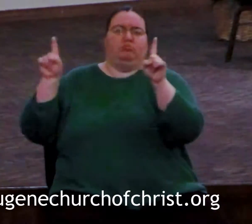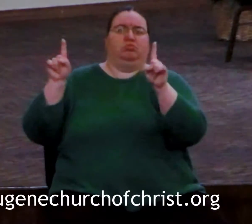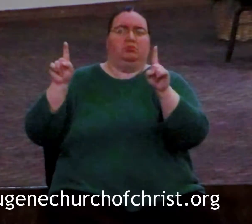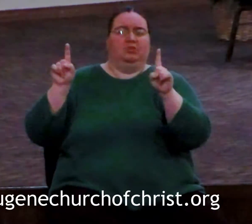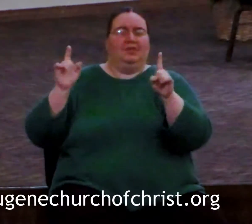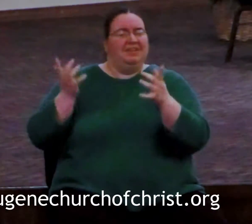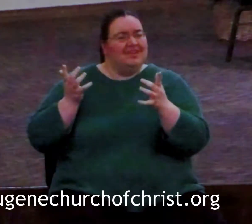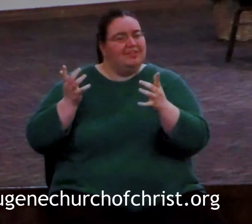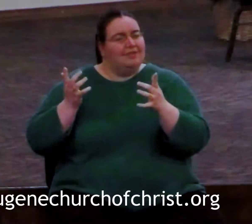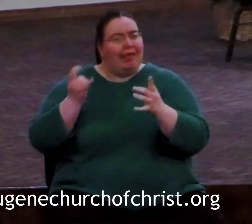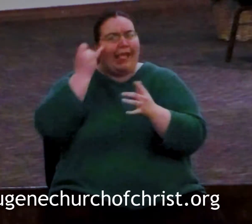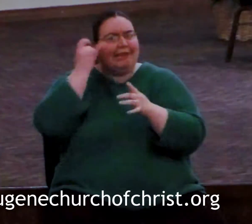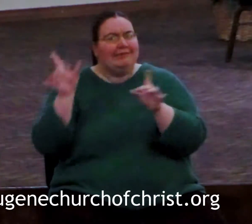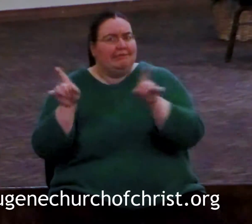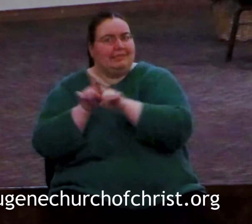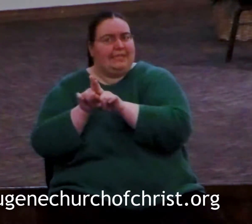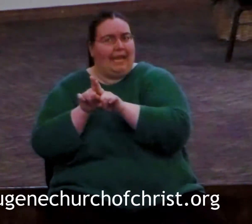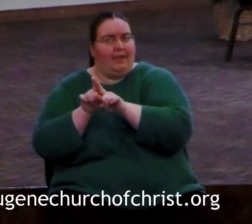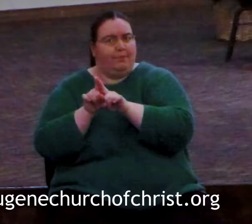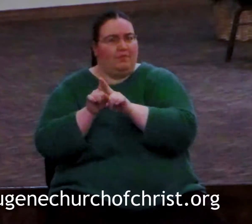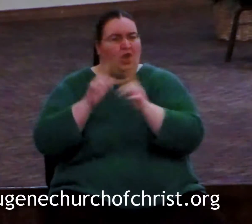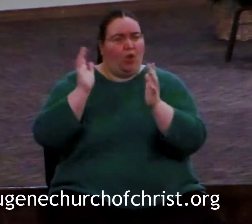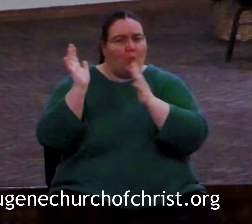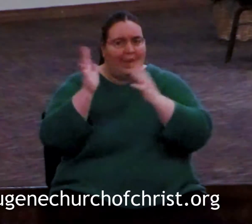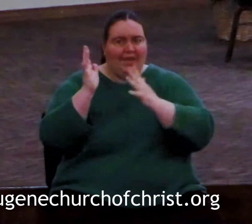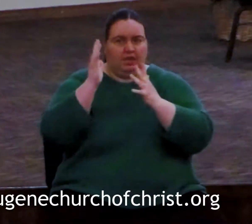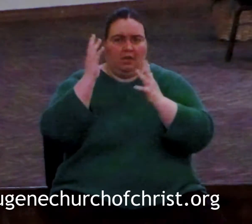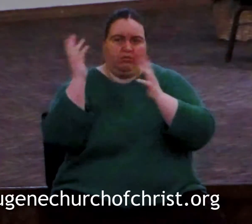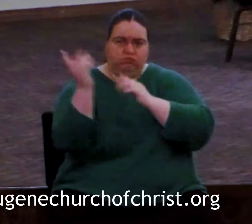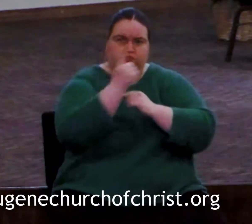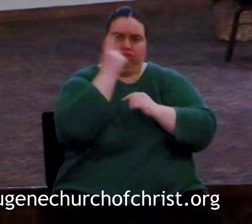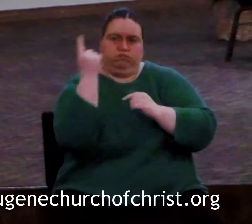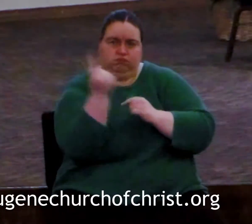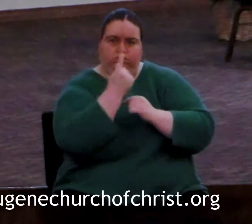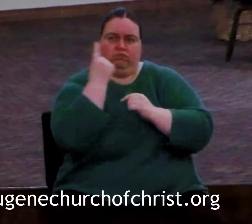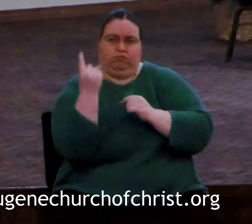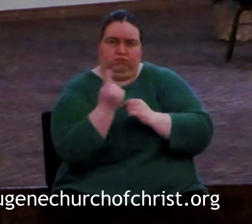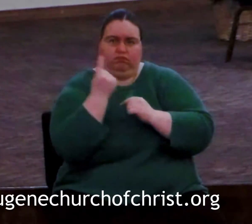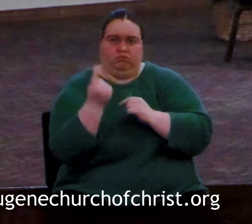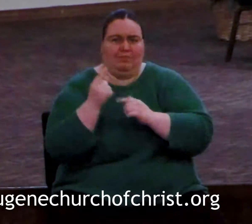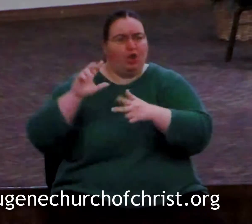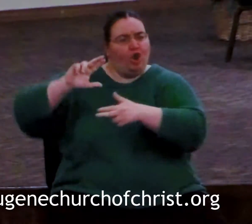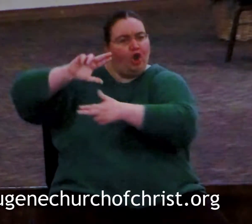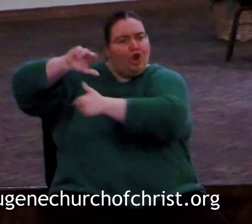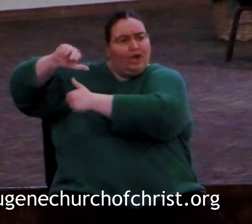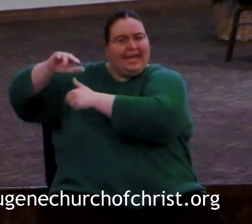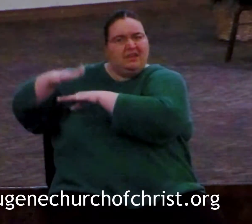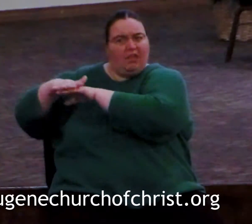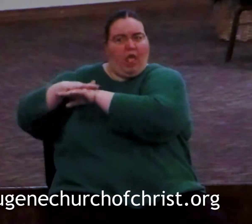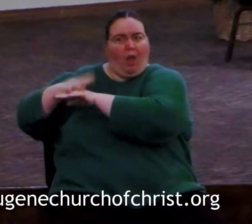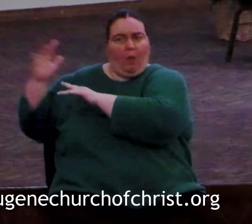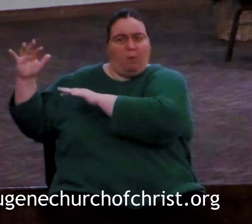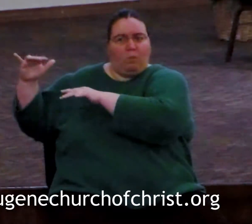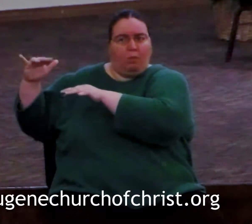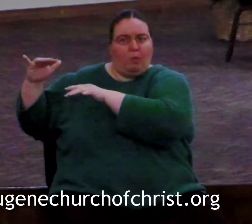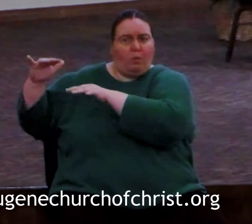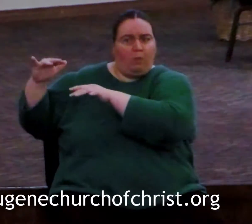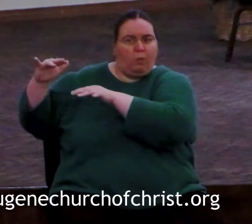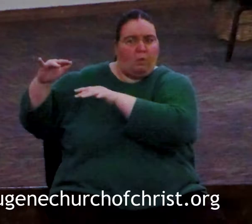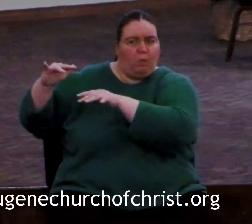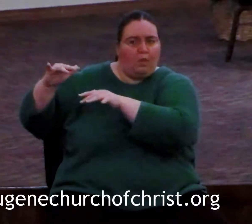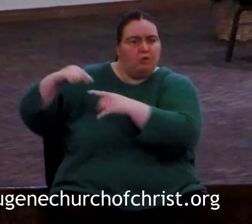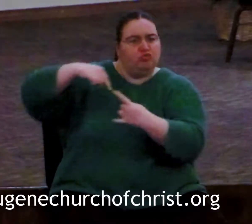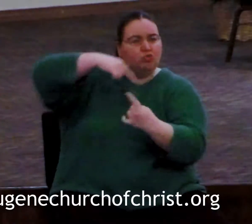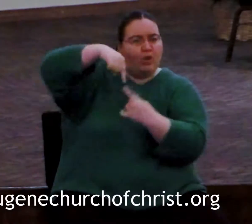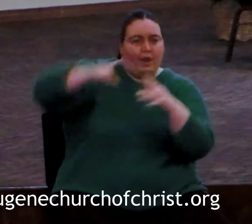the same. It's rotating winds around a center. But the tornadoes come quickly. Now, they will come on, and the weather people, you can